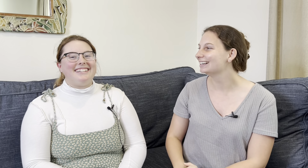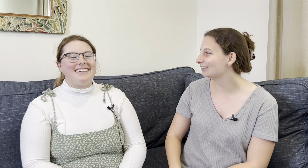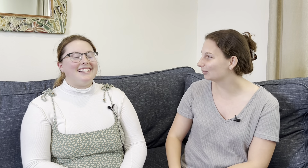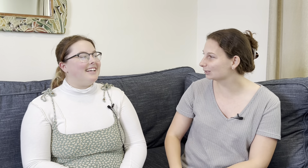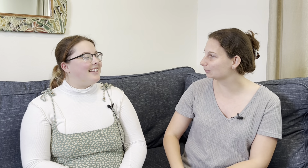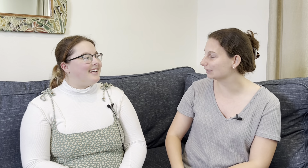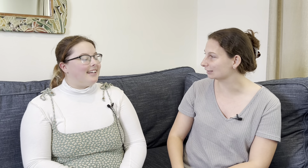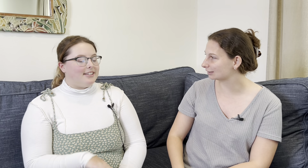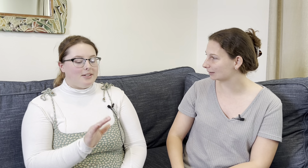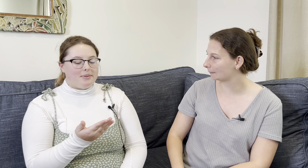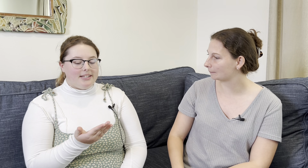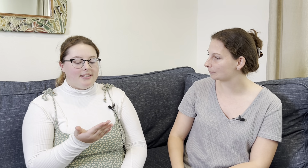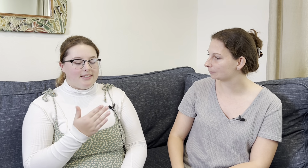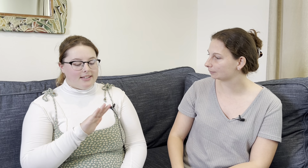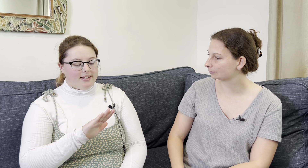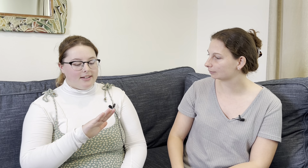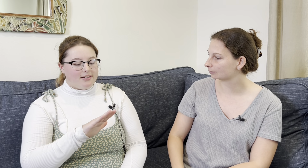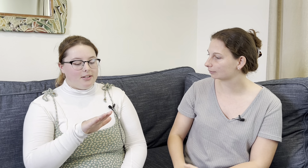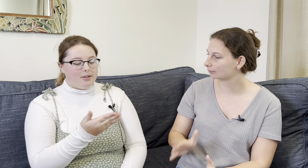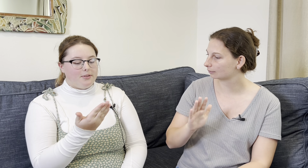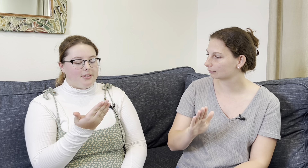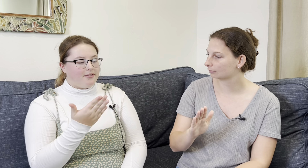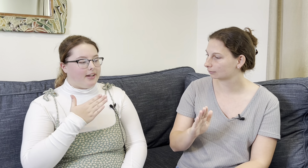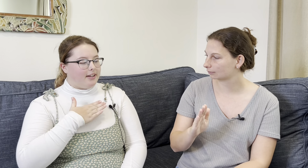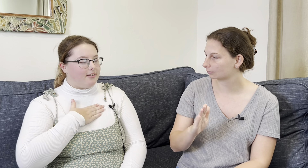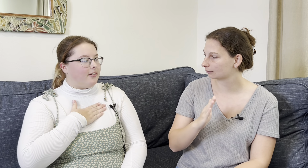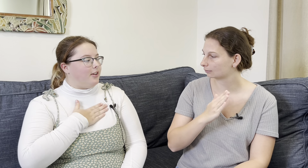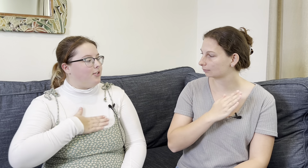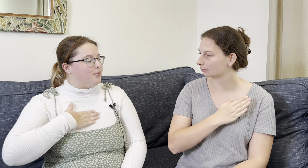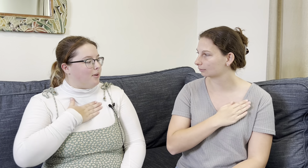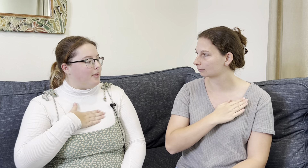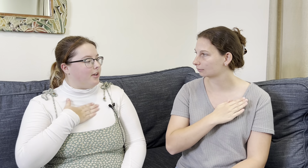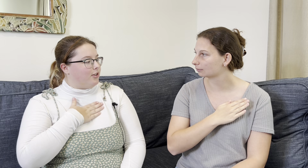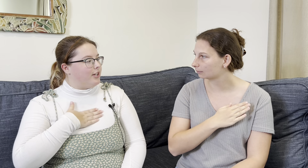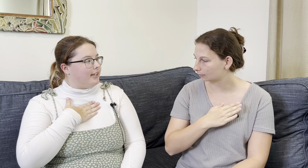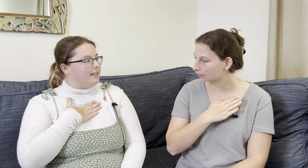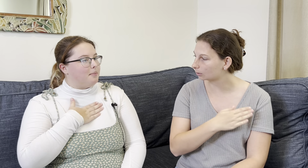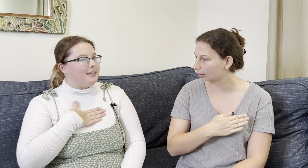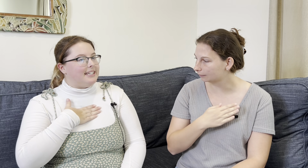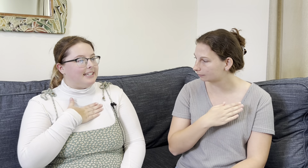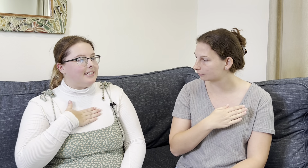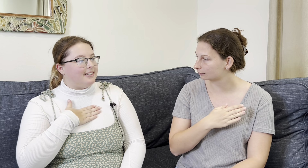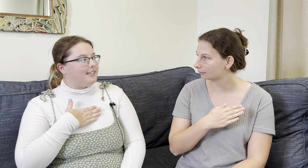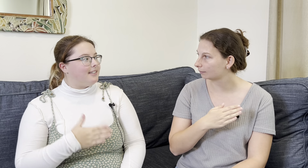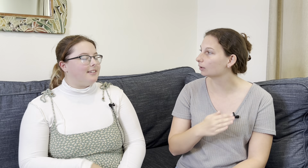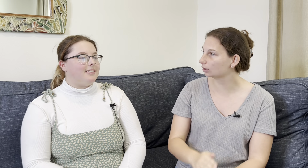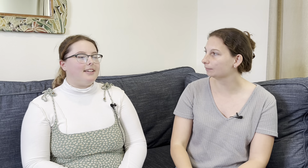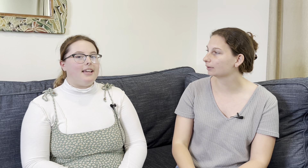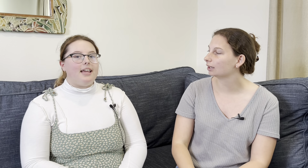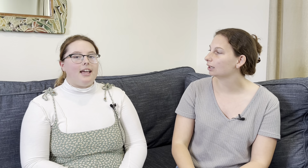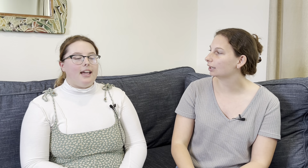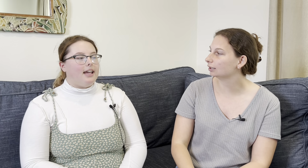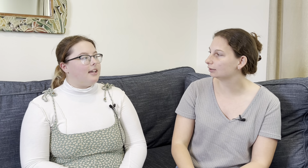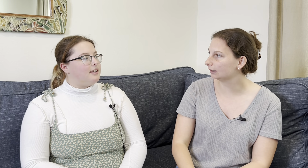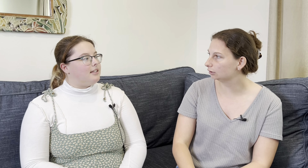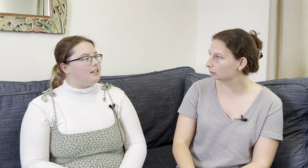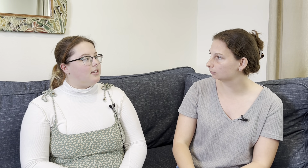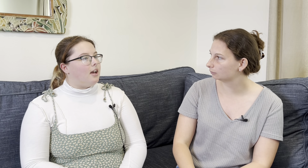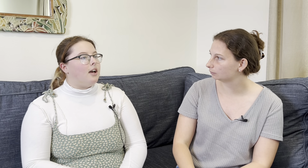What is please? So please, it's like a closed 5, and you just rub it on your chest. Like, Okay. Please. Okay. And then thank you?